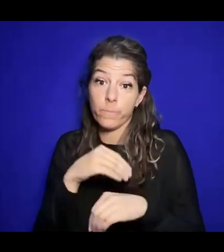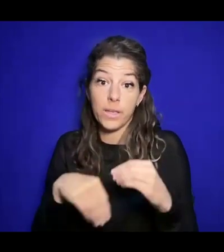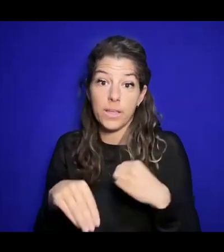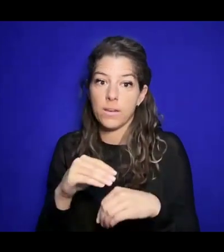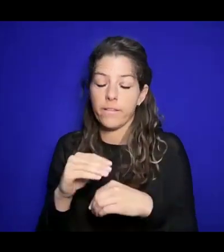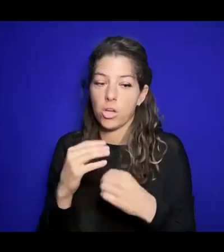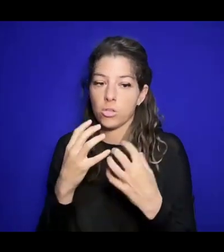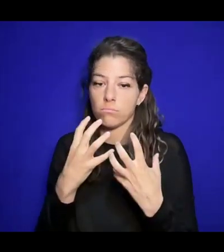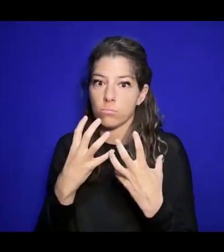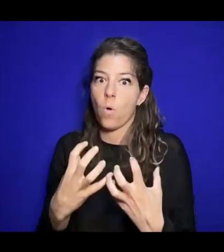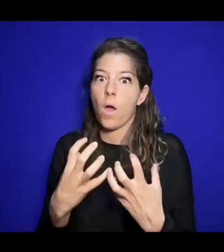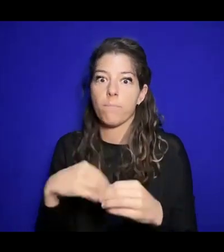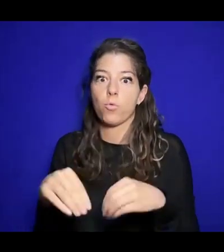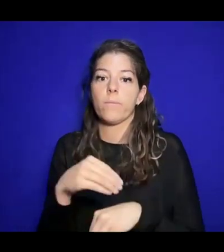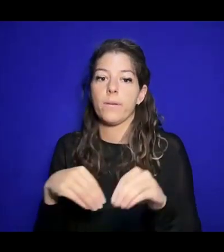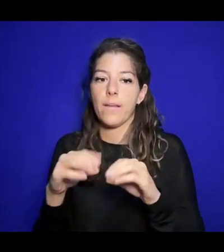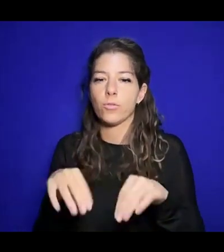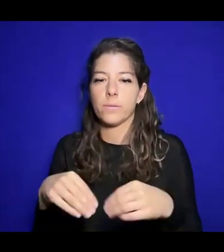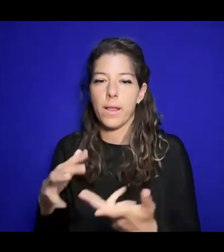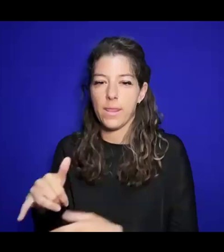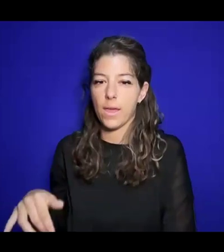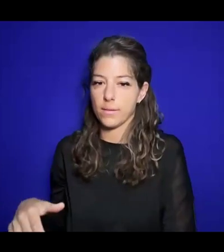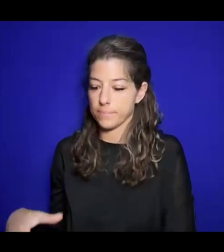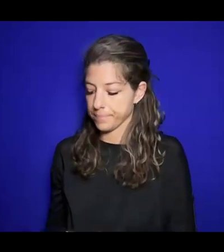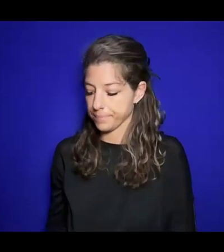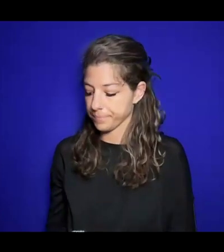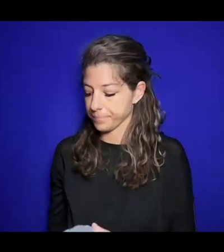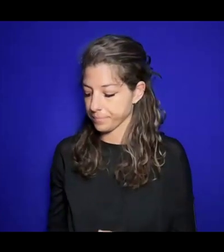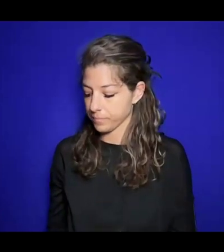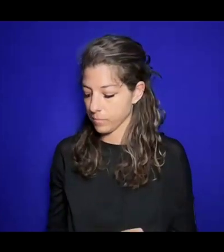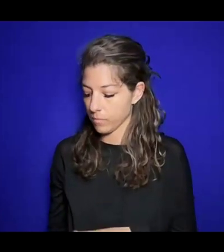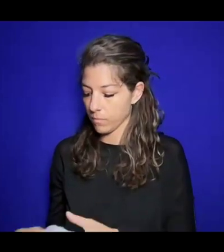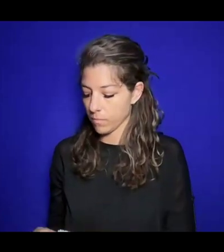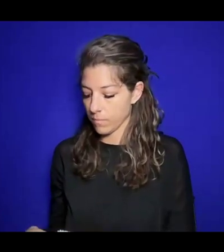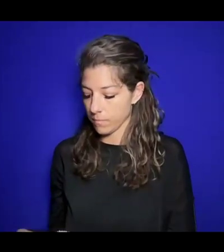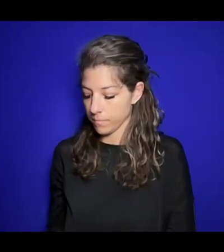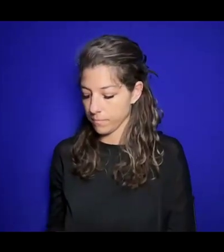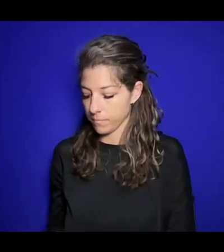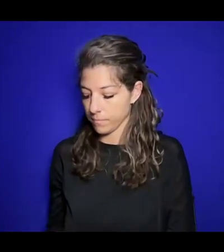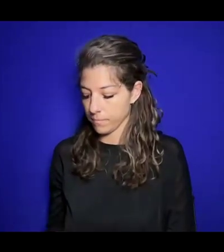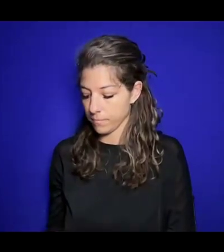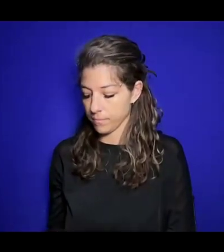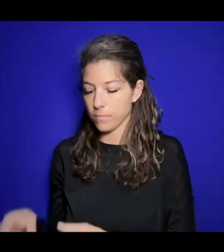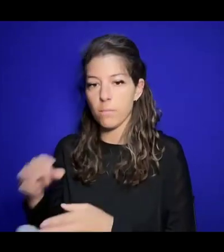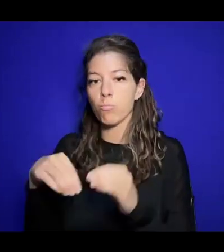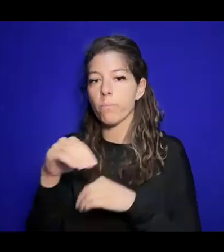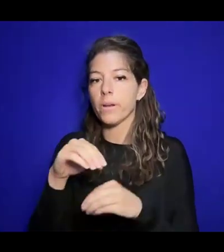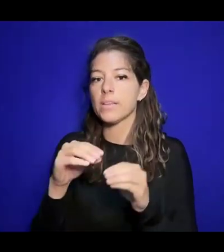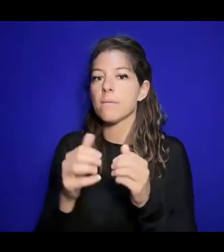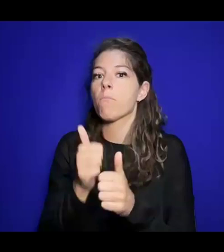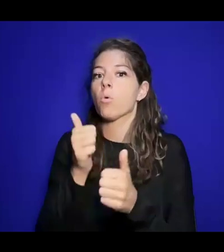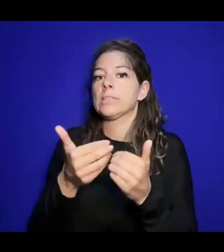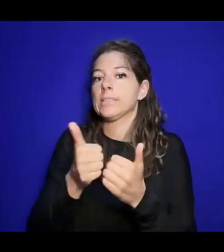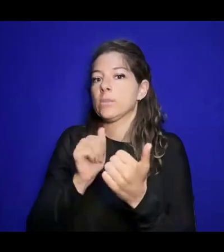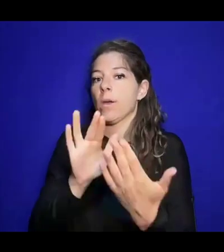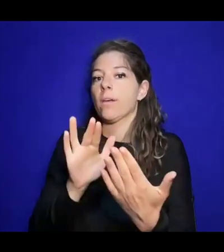they're craving movement. So you have to supply it through other ways. So movement is the easiest way. I was talking about the standing